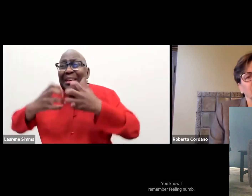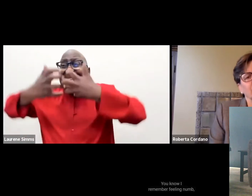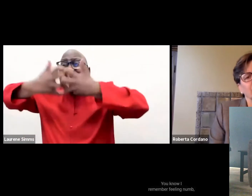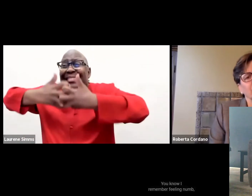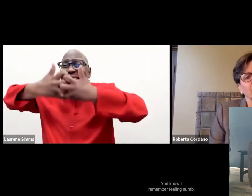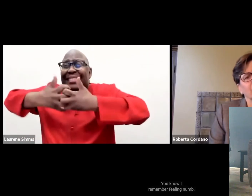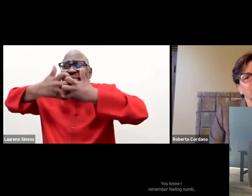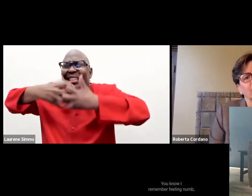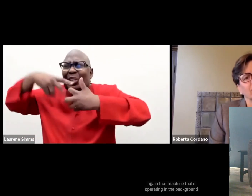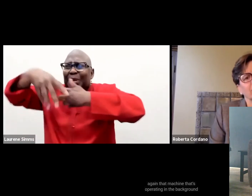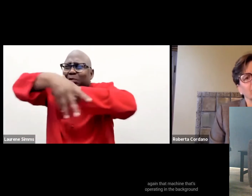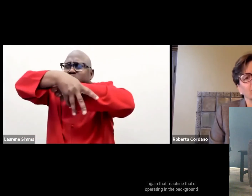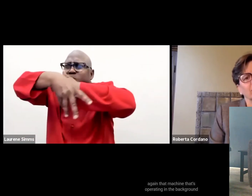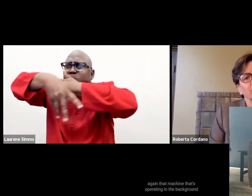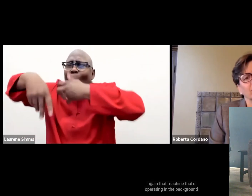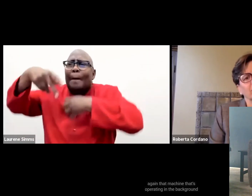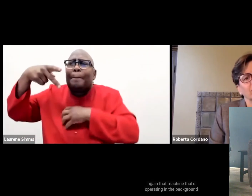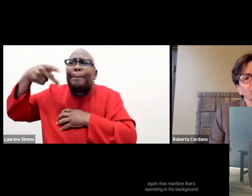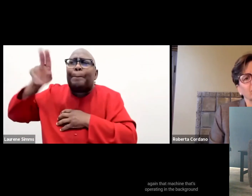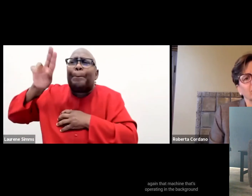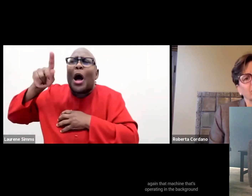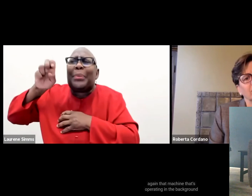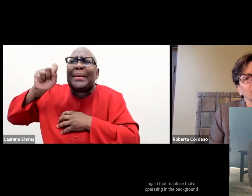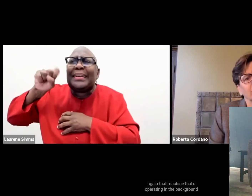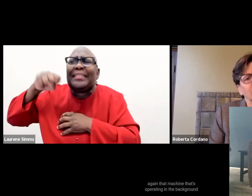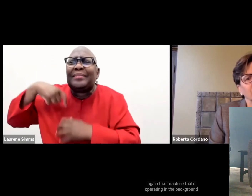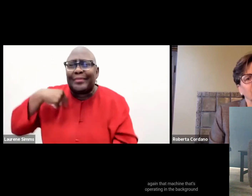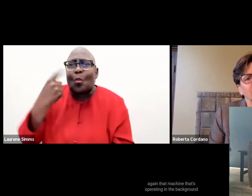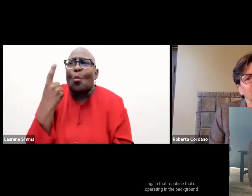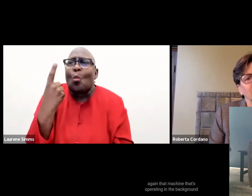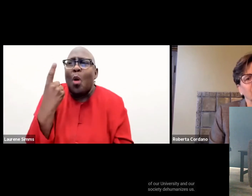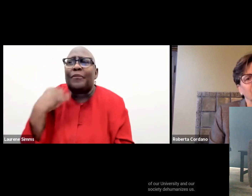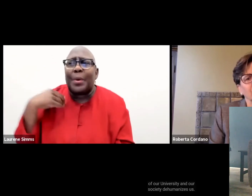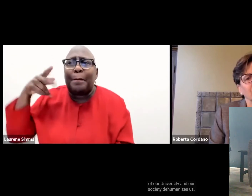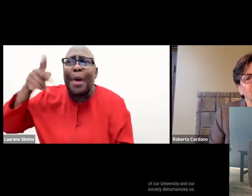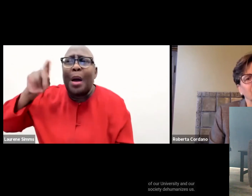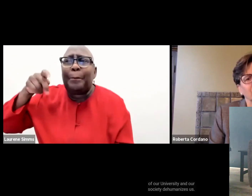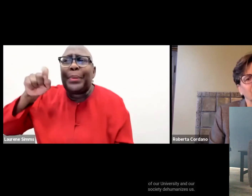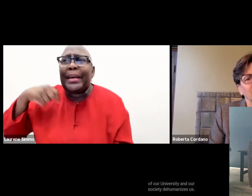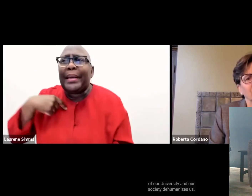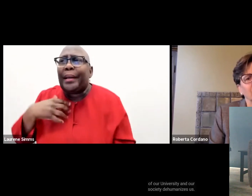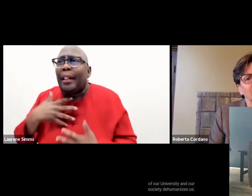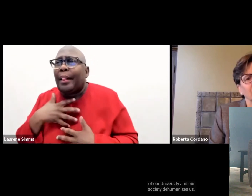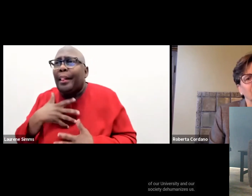I had a lot of fear and a lot of remembering of being numb,